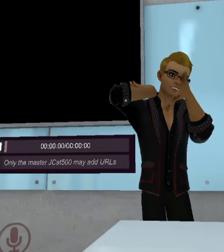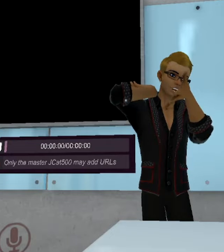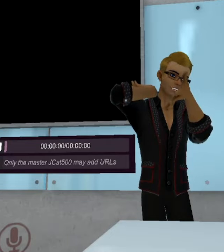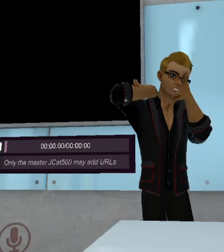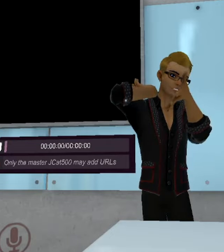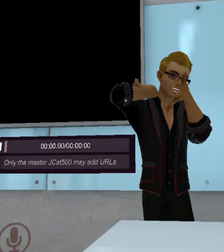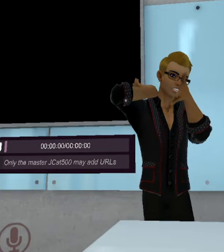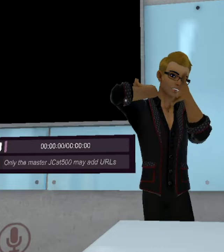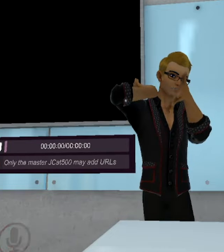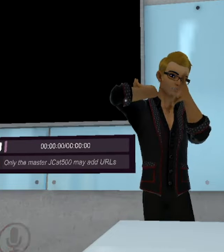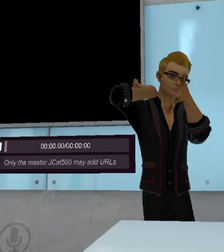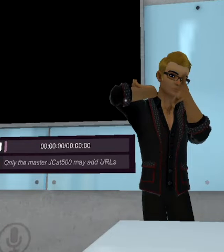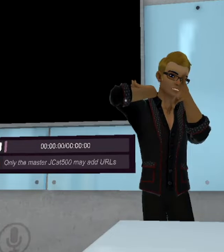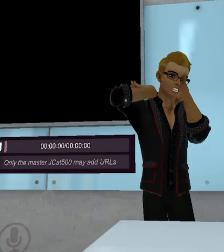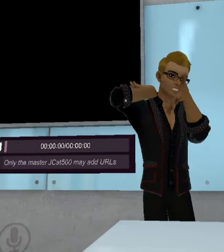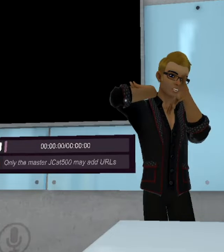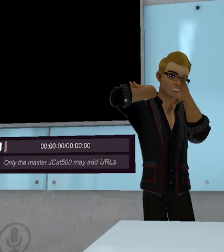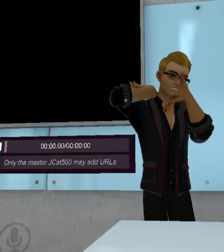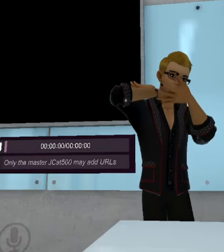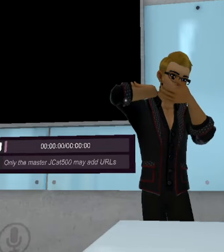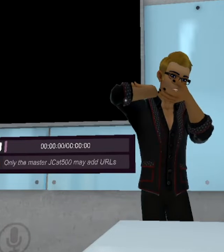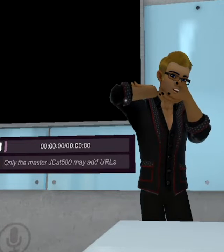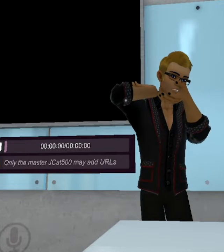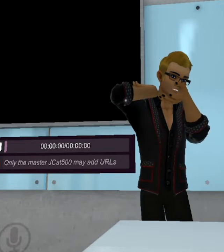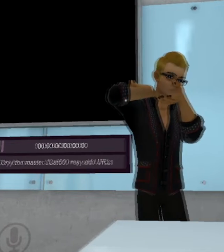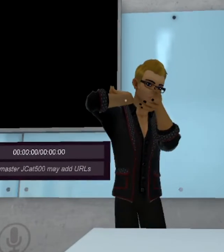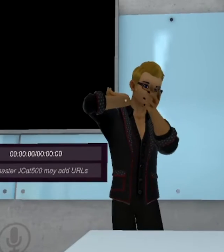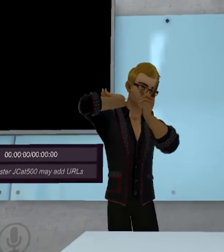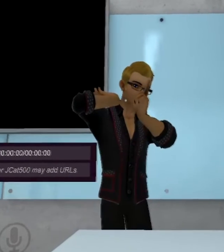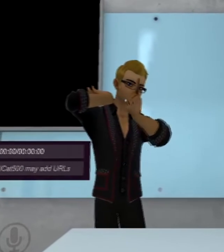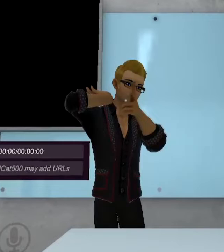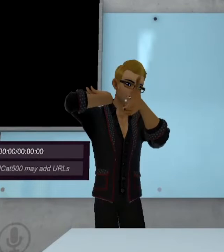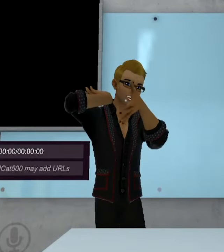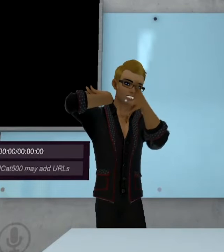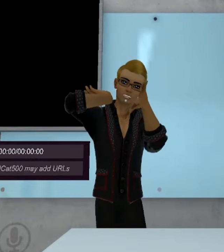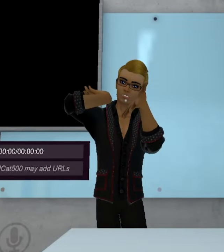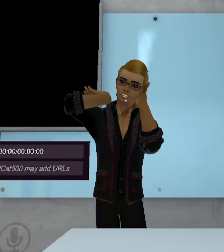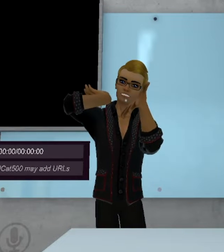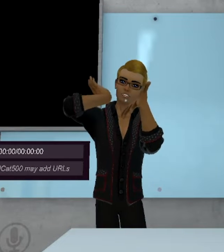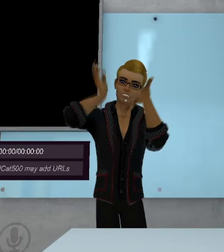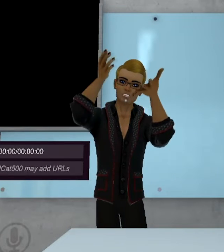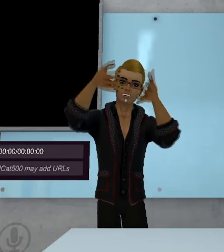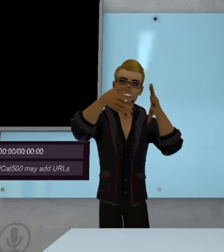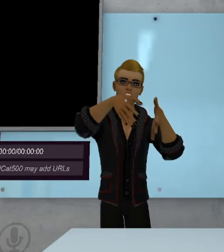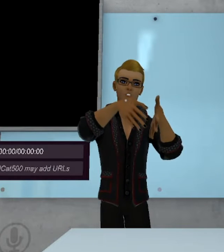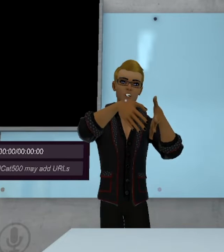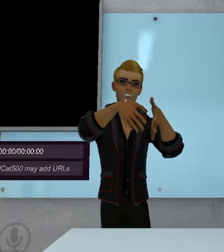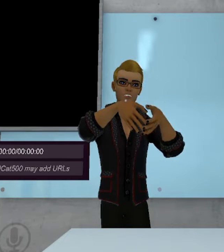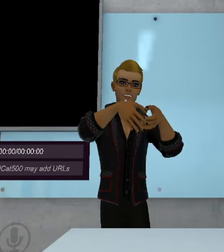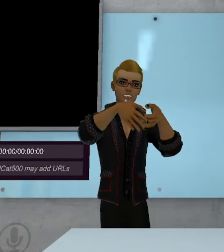he's honestly very, very well-meaning. You know, he has his outbursts here and there, but he's very well-meaning,